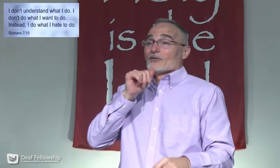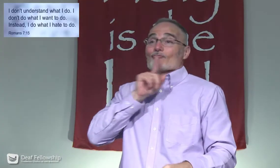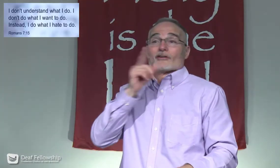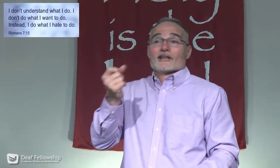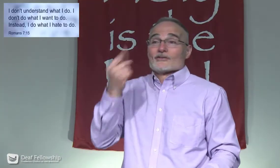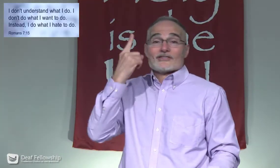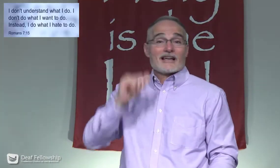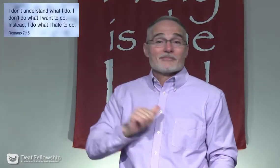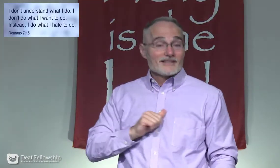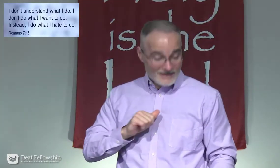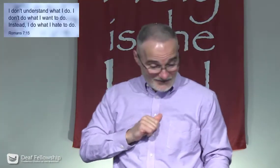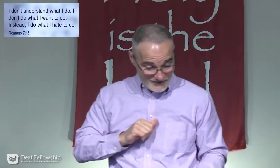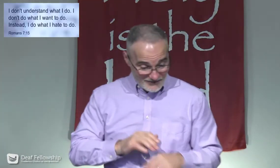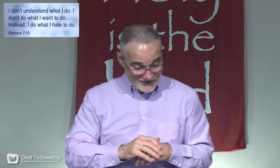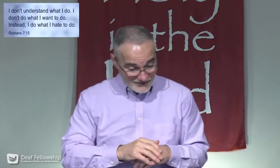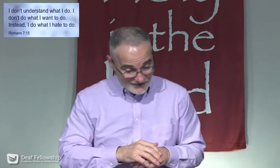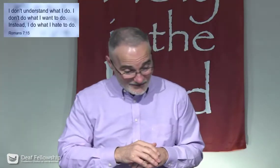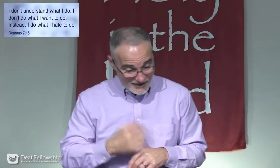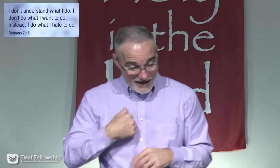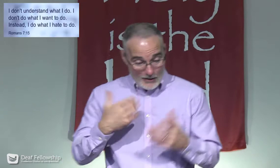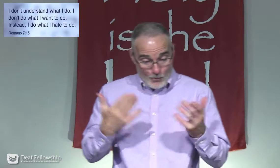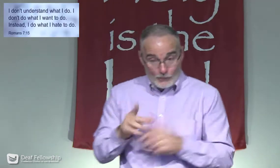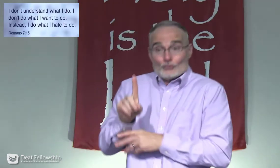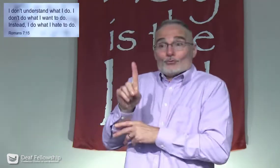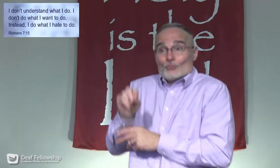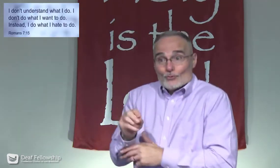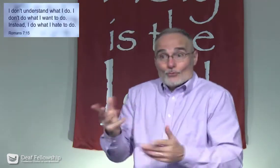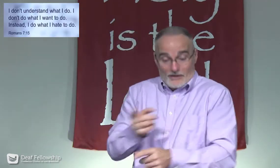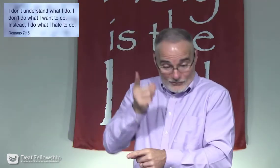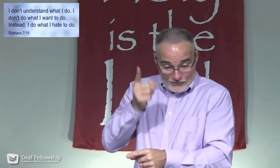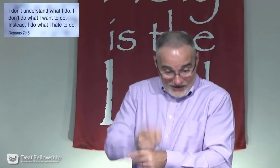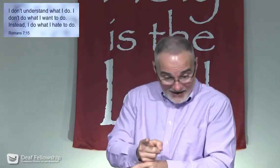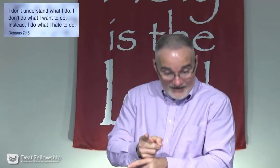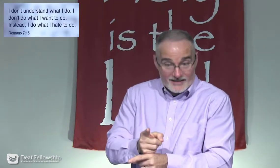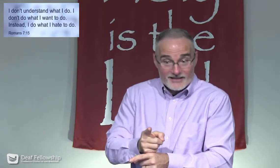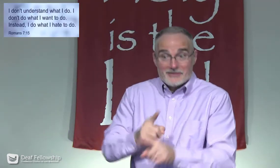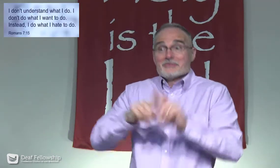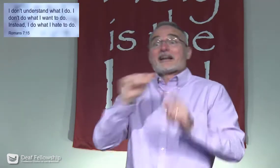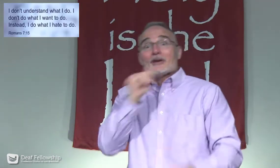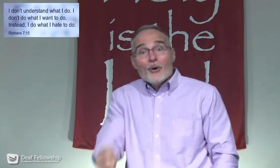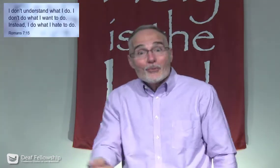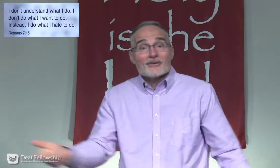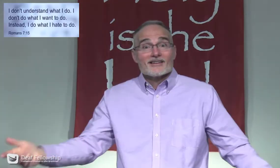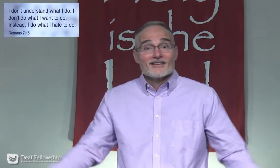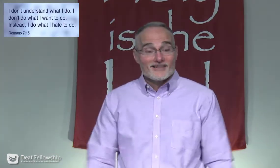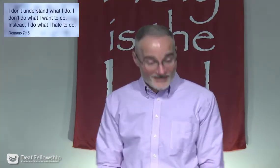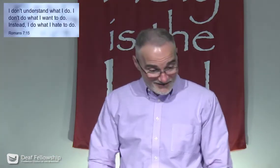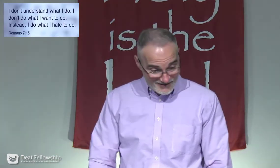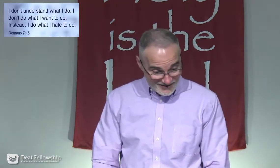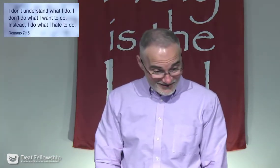Paul says, "I don't understand what I do. I don't do what's right.